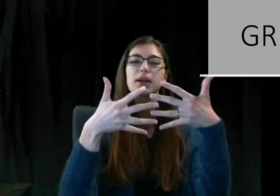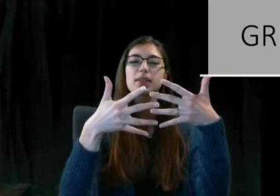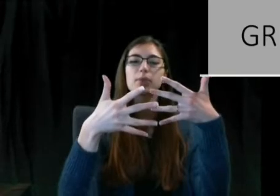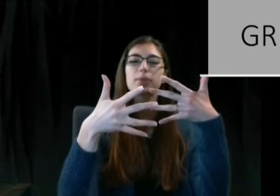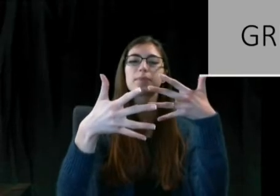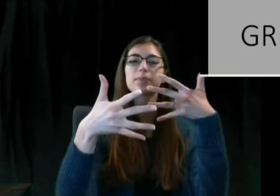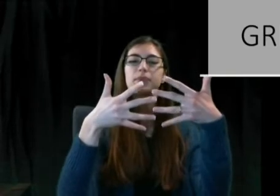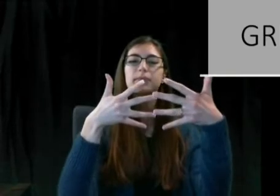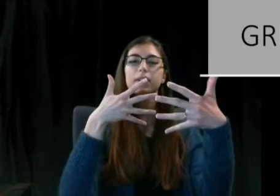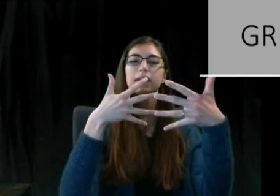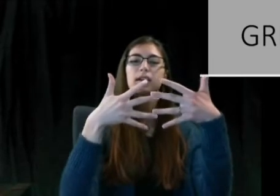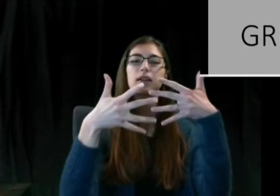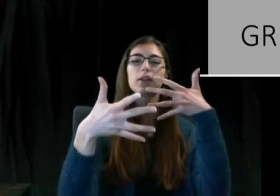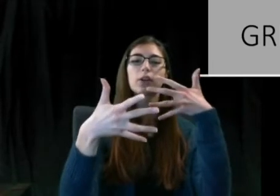possible. Gray.